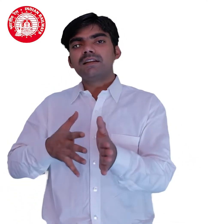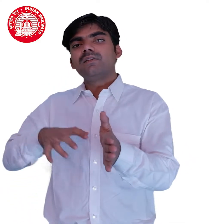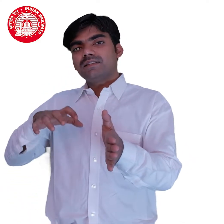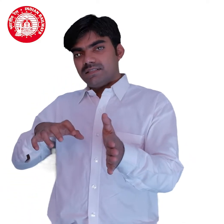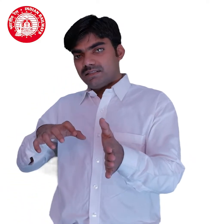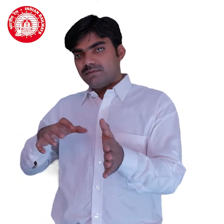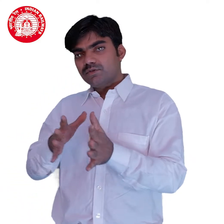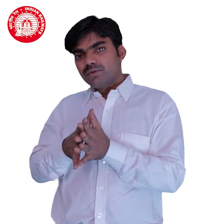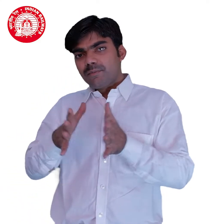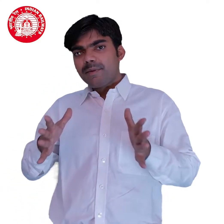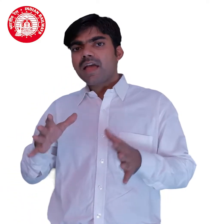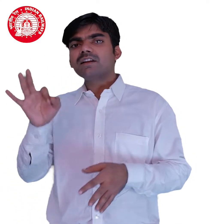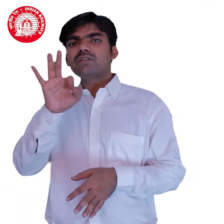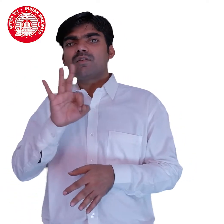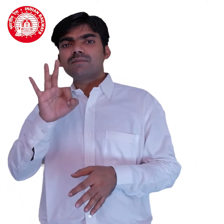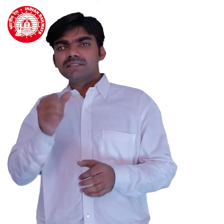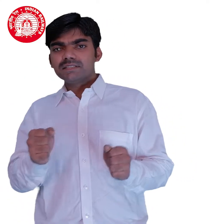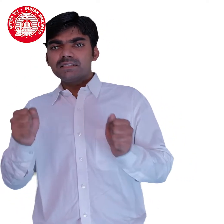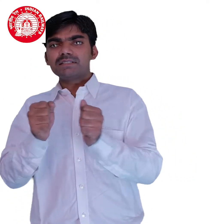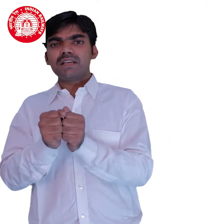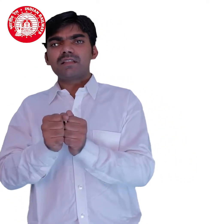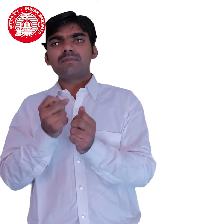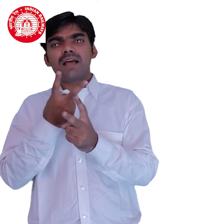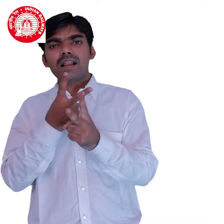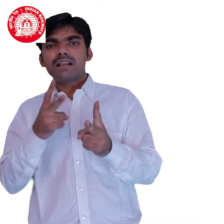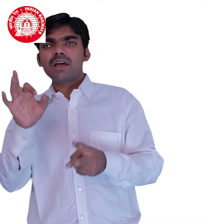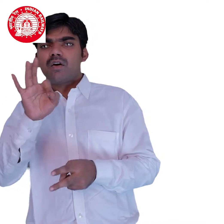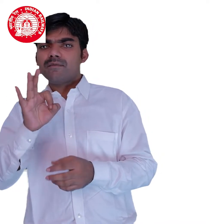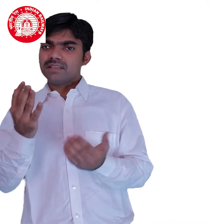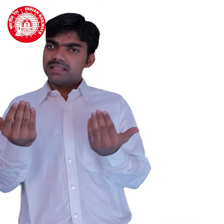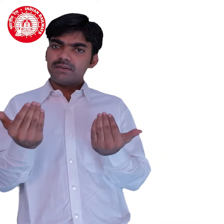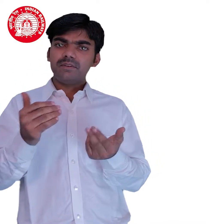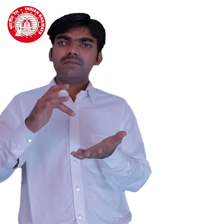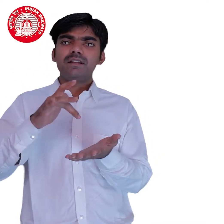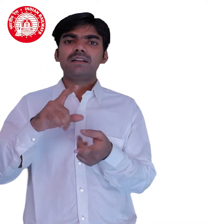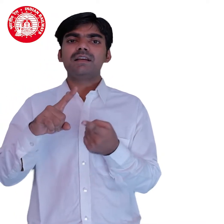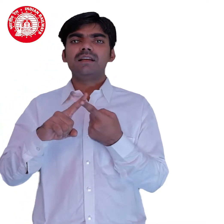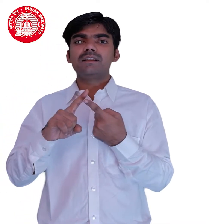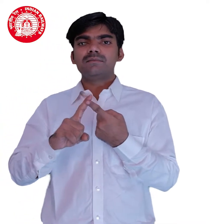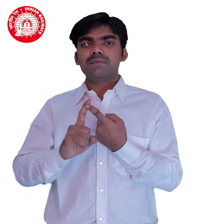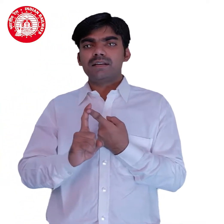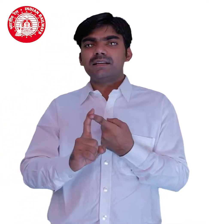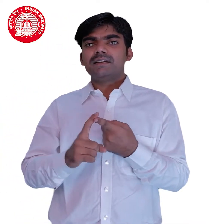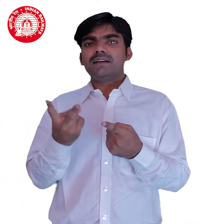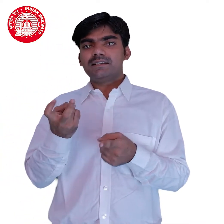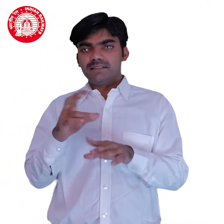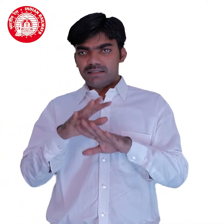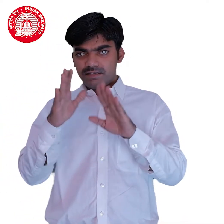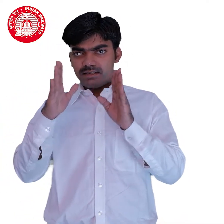Main offices present at the station are station manager, station